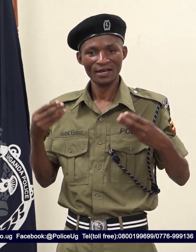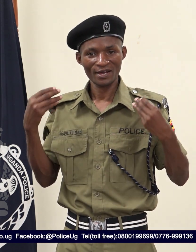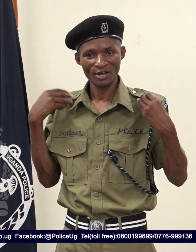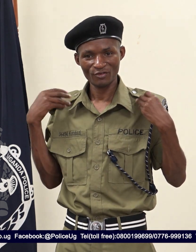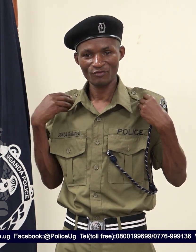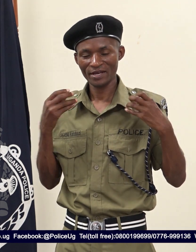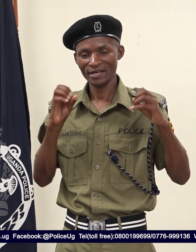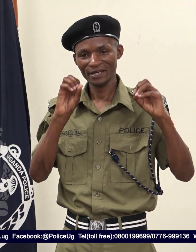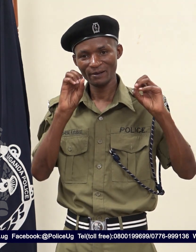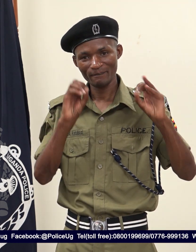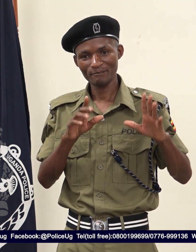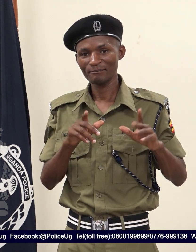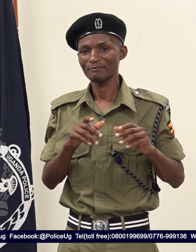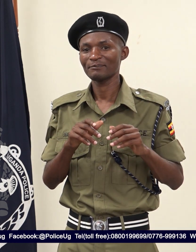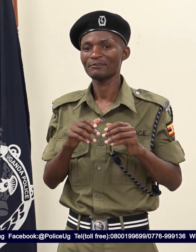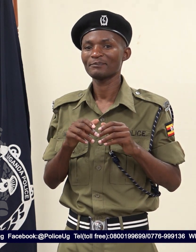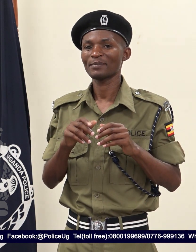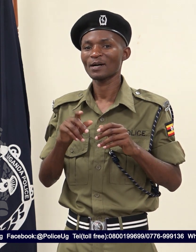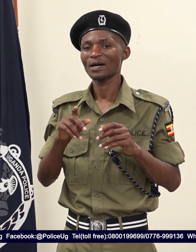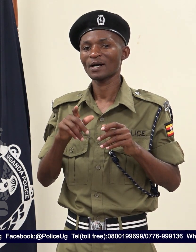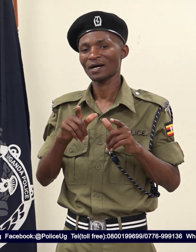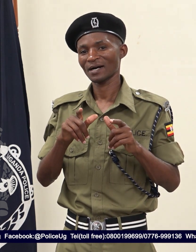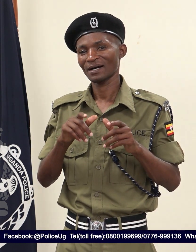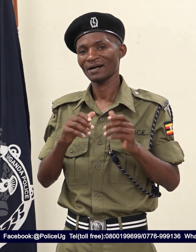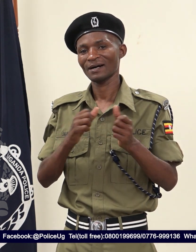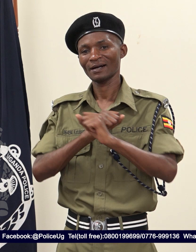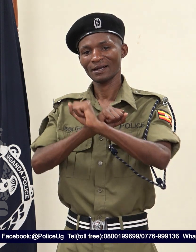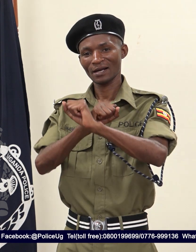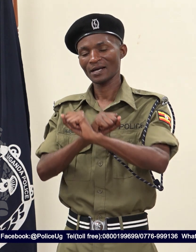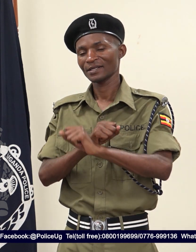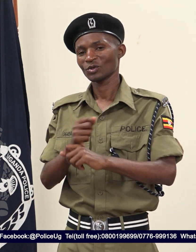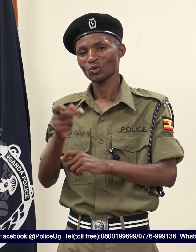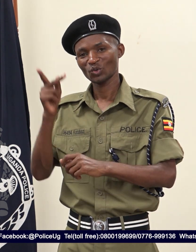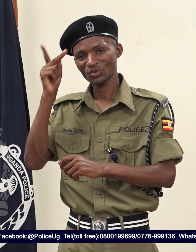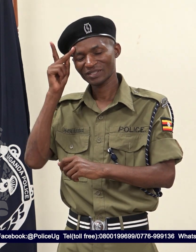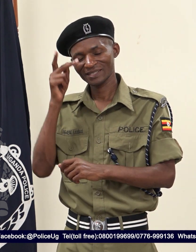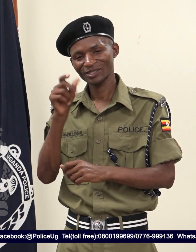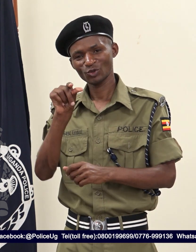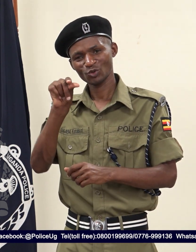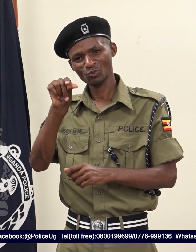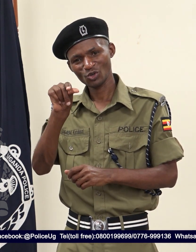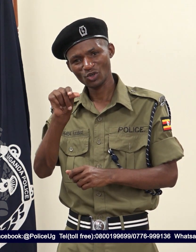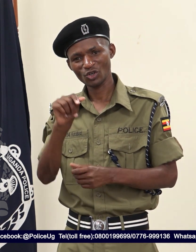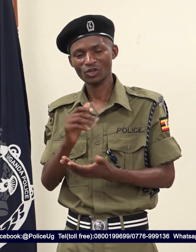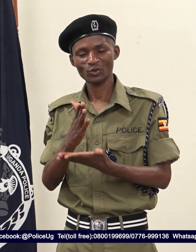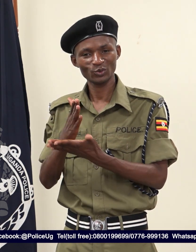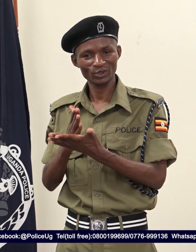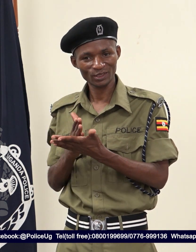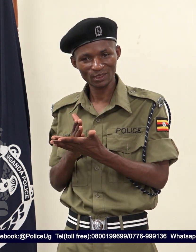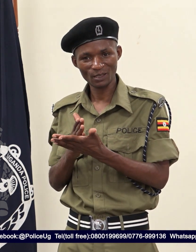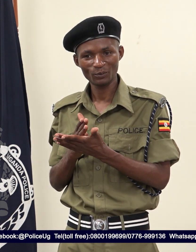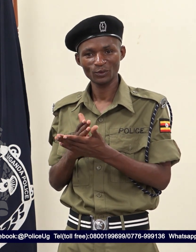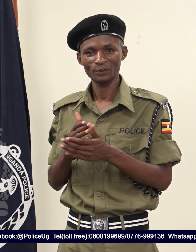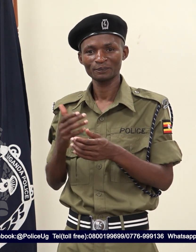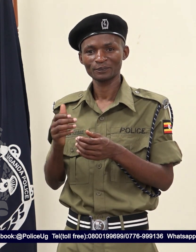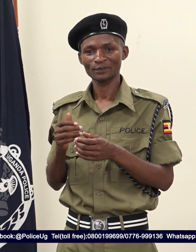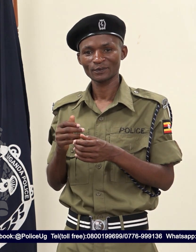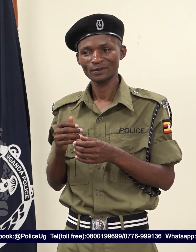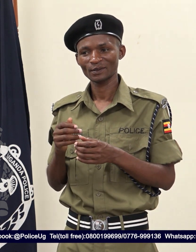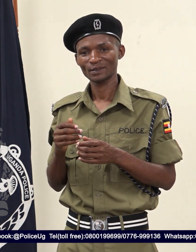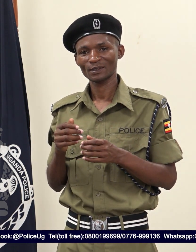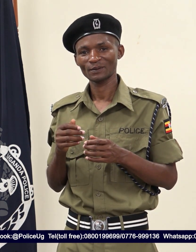guards who are not highly skilled. Then some of them